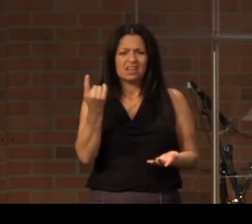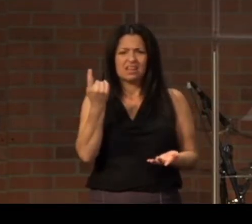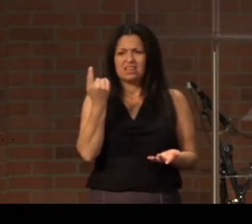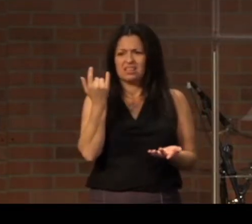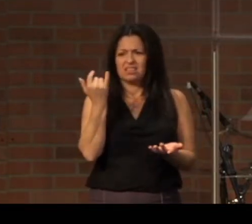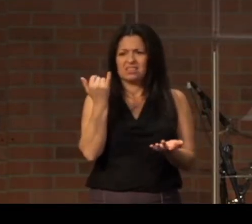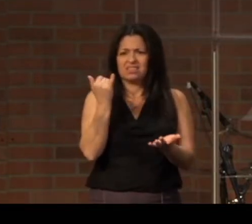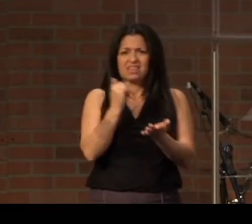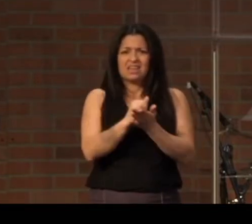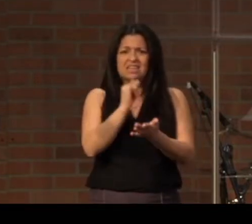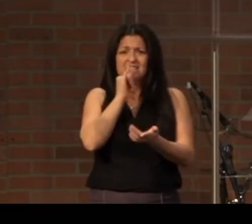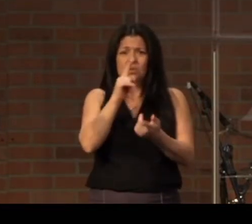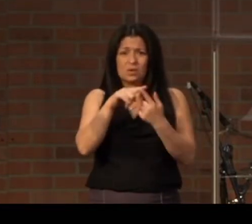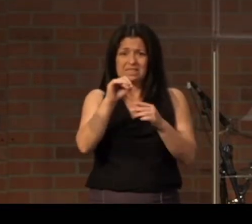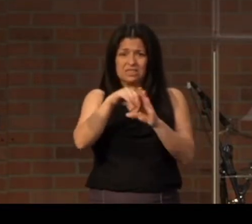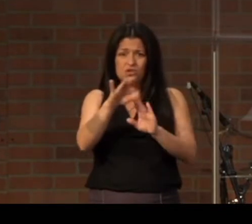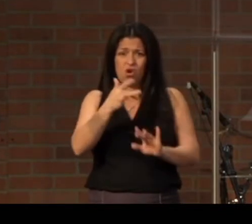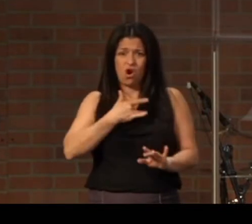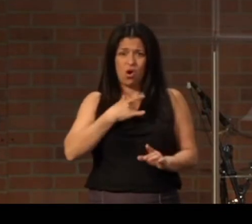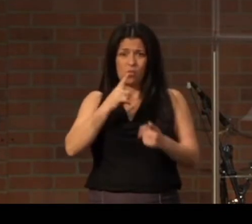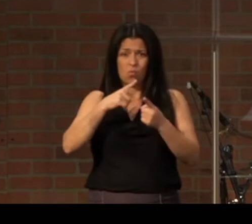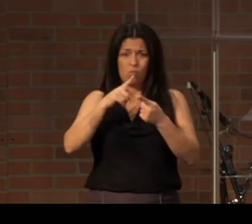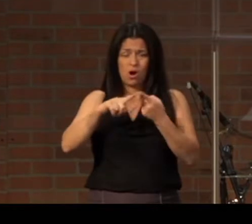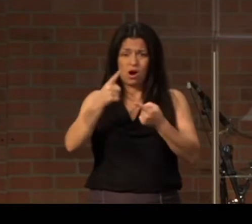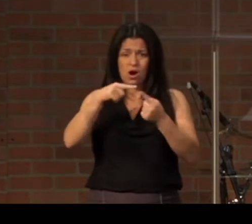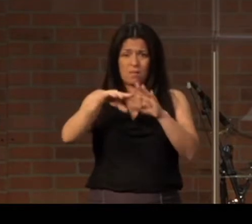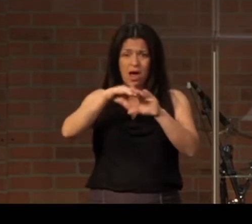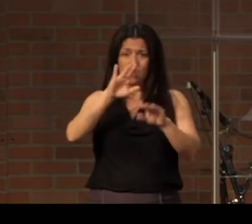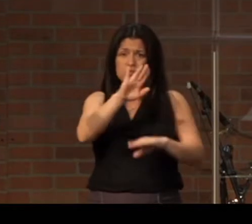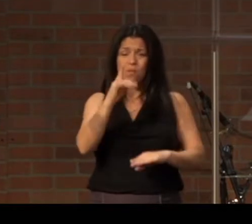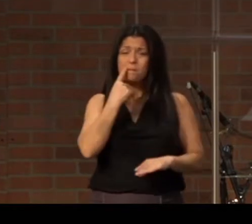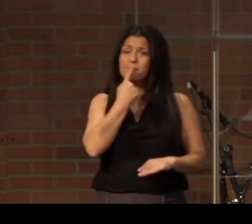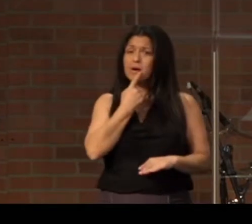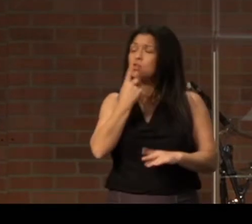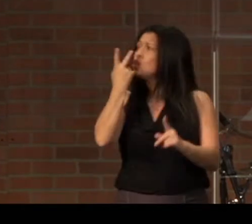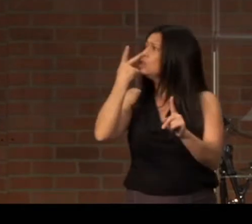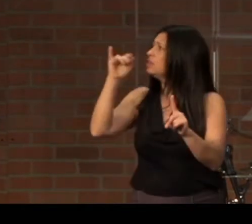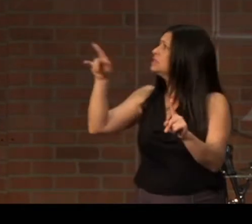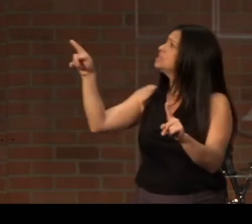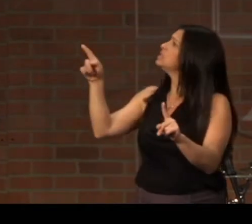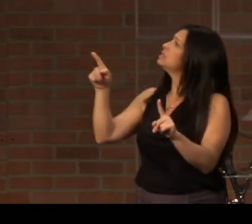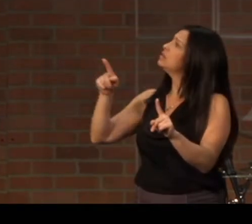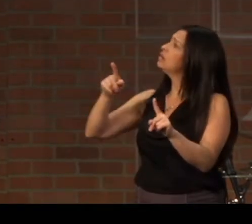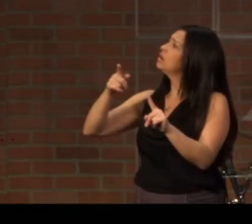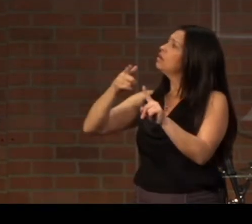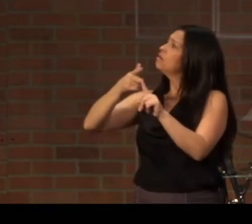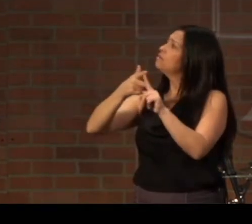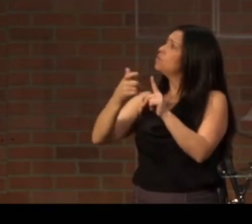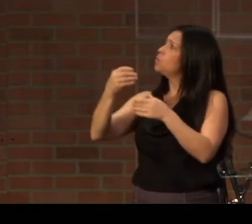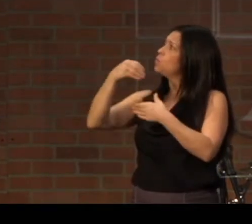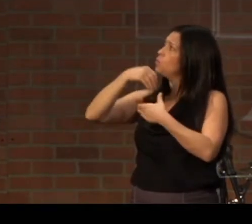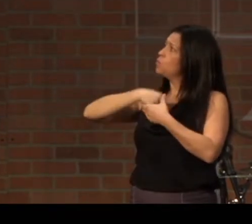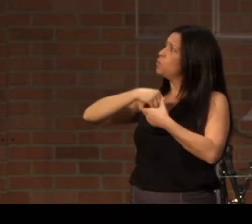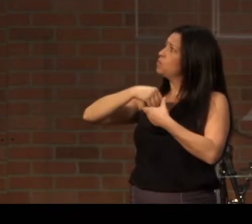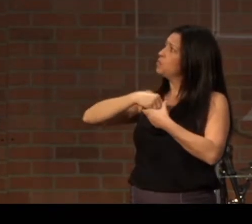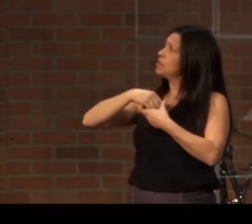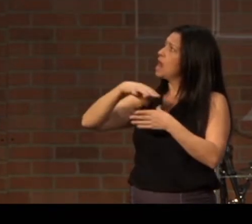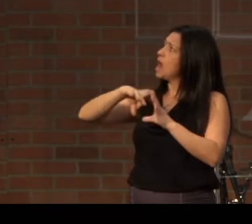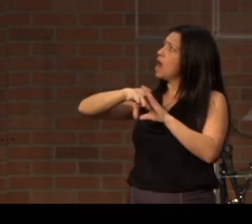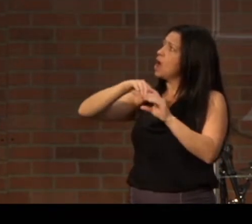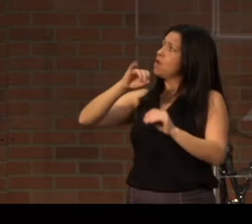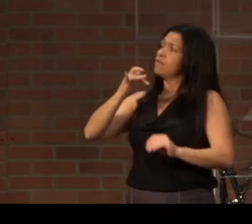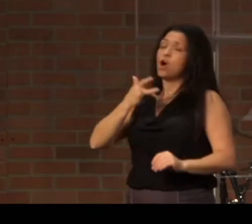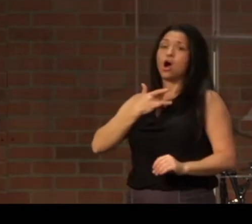man. Next verse, look at this. For from within, out of the heart of men proceed the evil